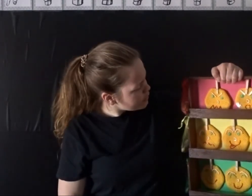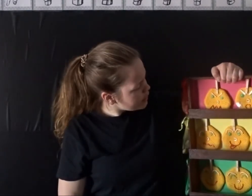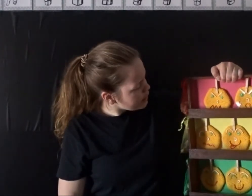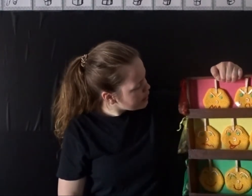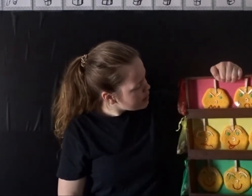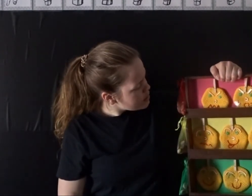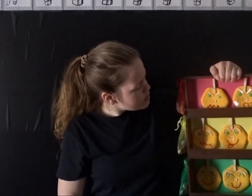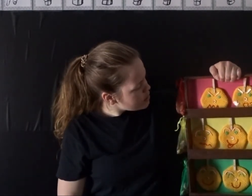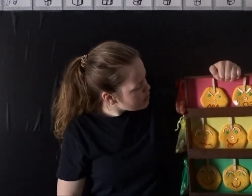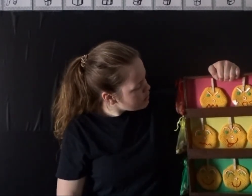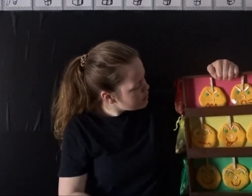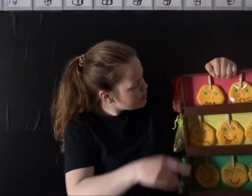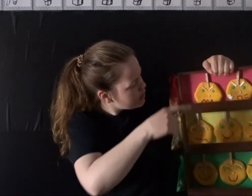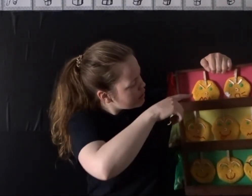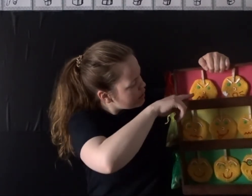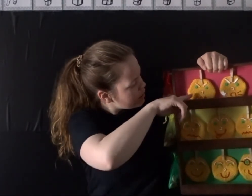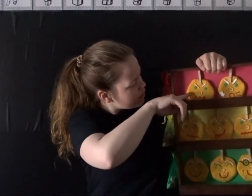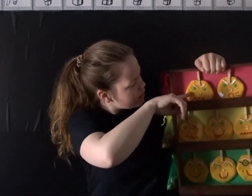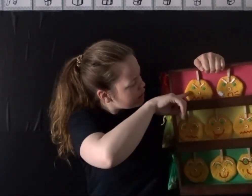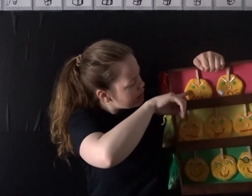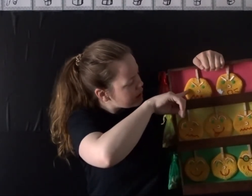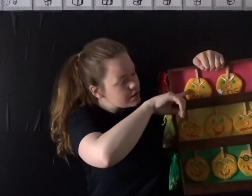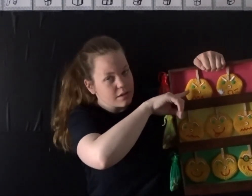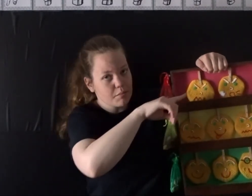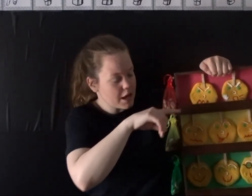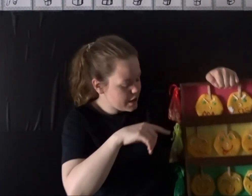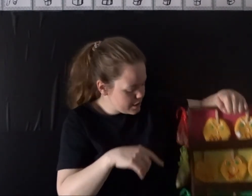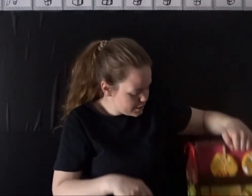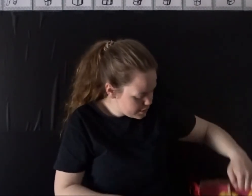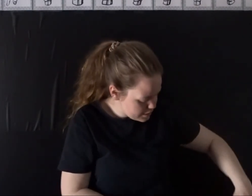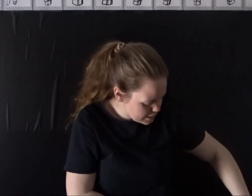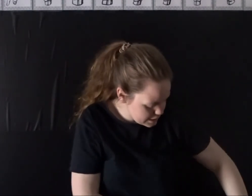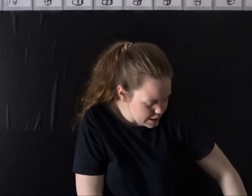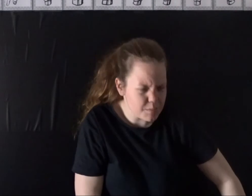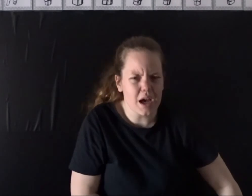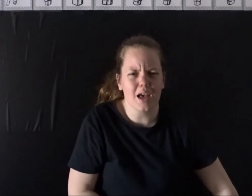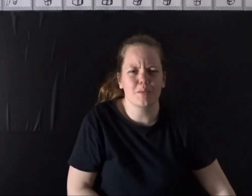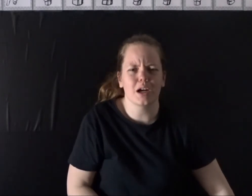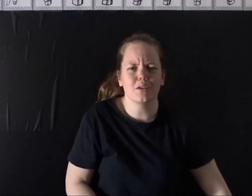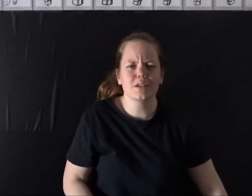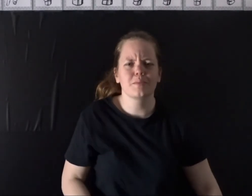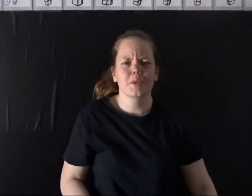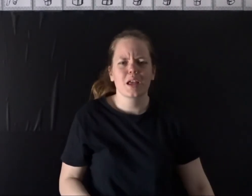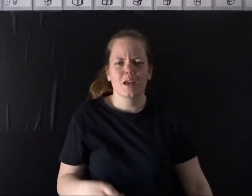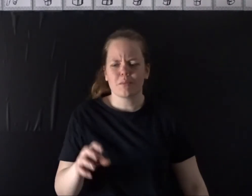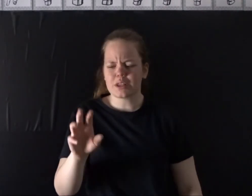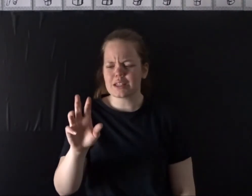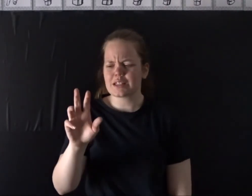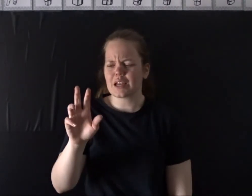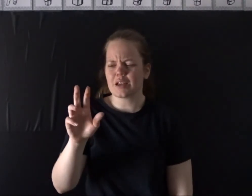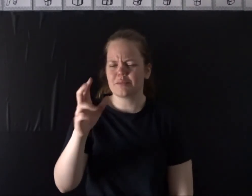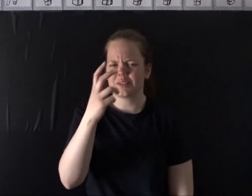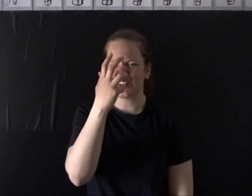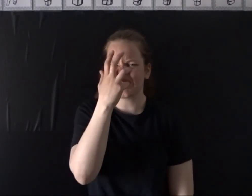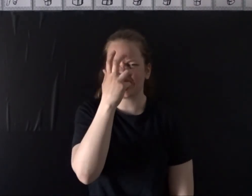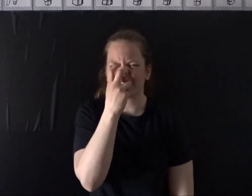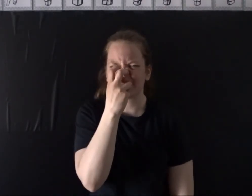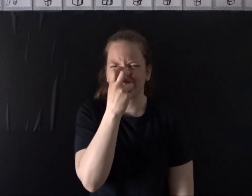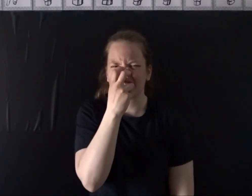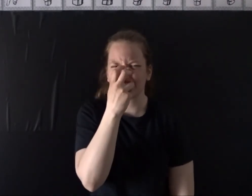Okay. So, next, mad. That same eyebrows. But this time, you're going to scratch